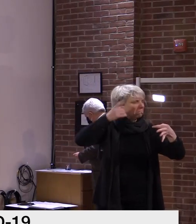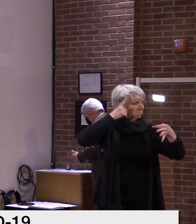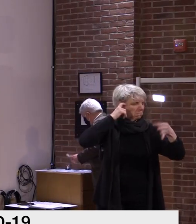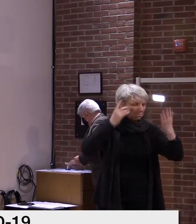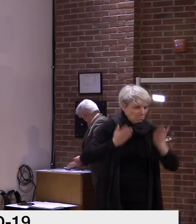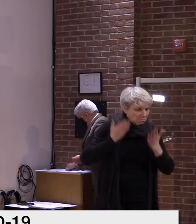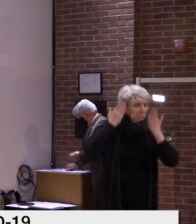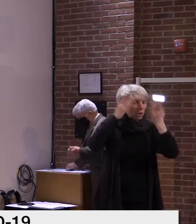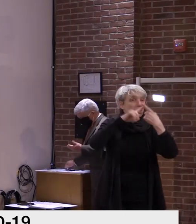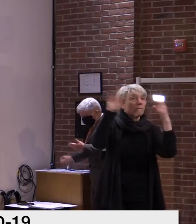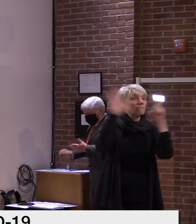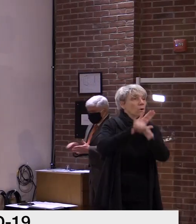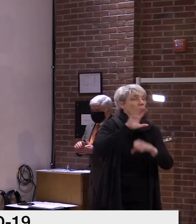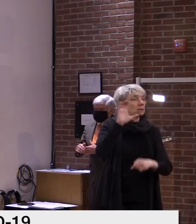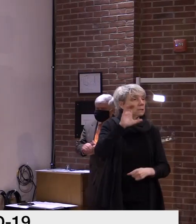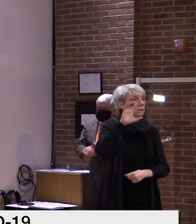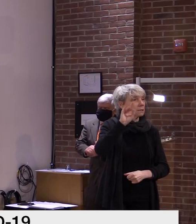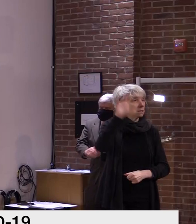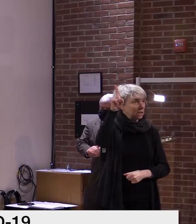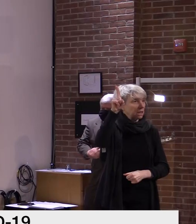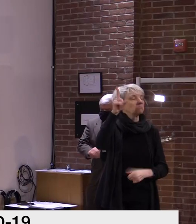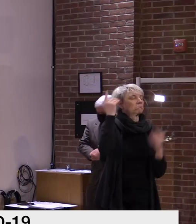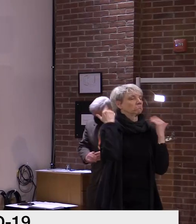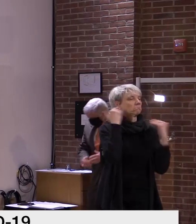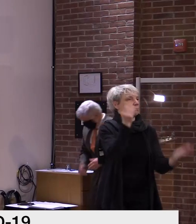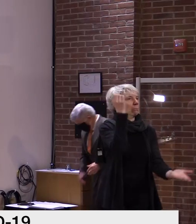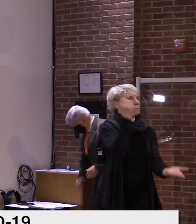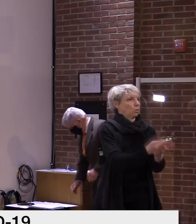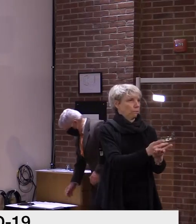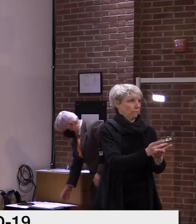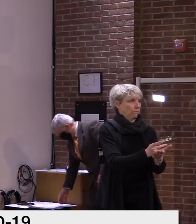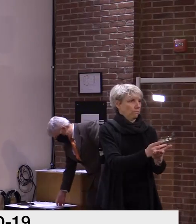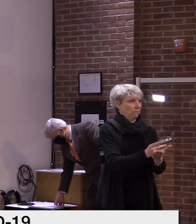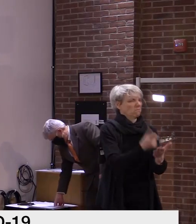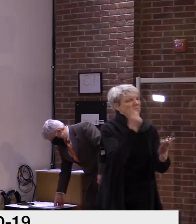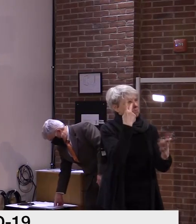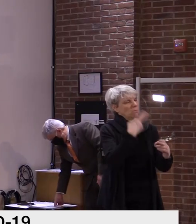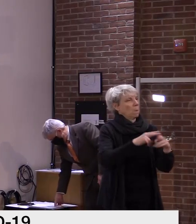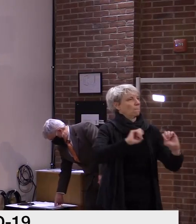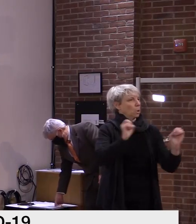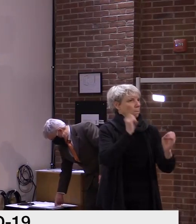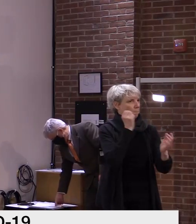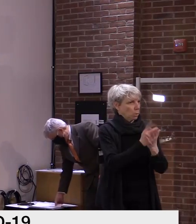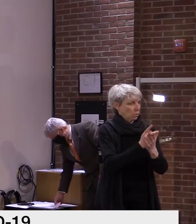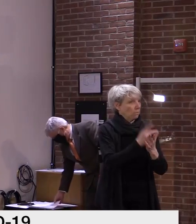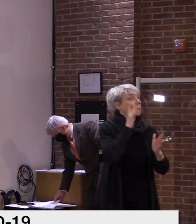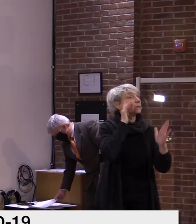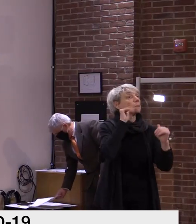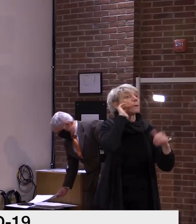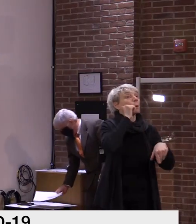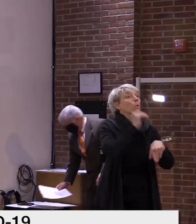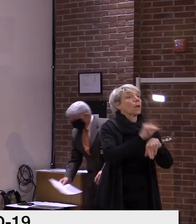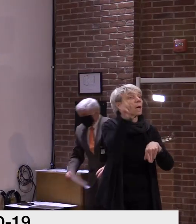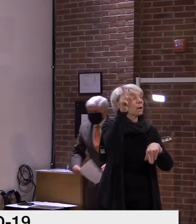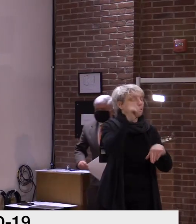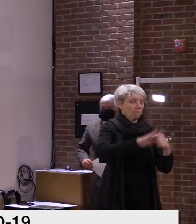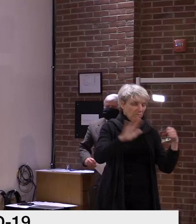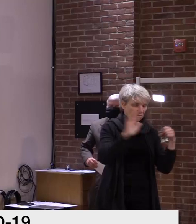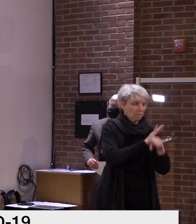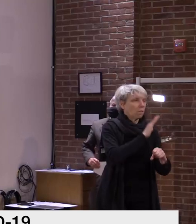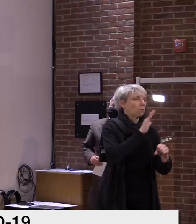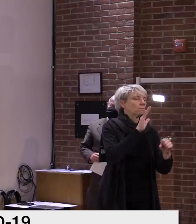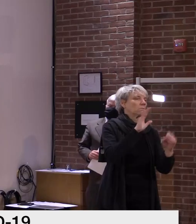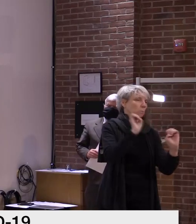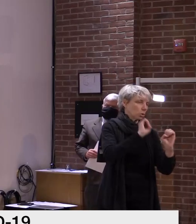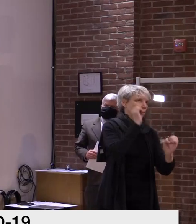the vaccine to the Centers for Disease Control, which will almost certainly approve its use that evening. After